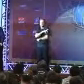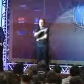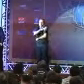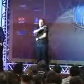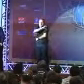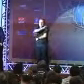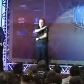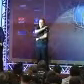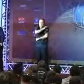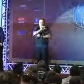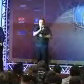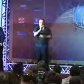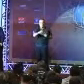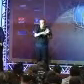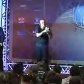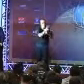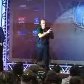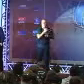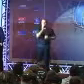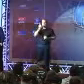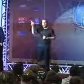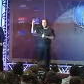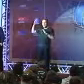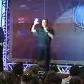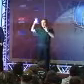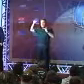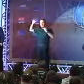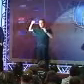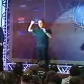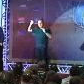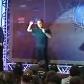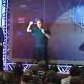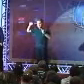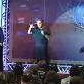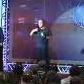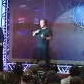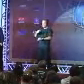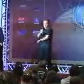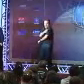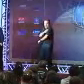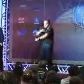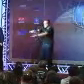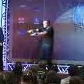students using the code to learn elementary school subjects.